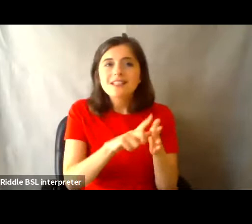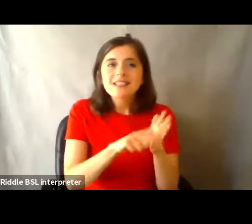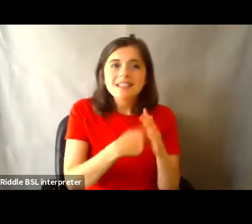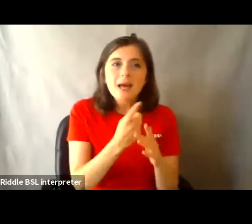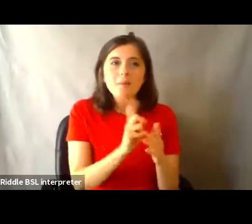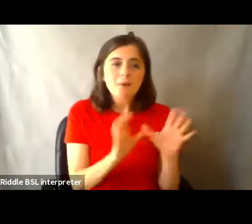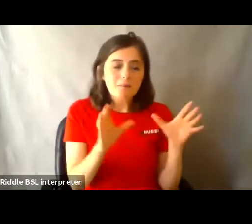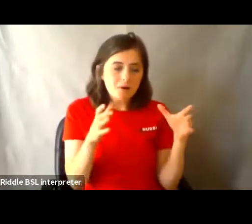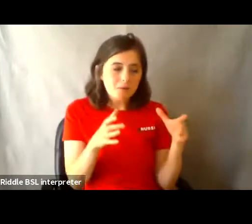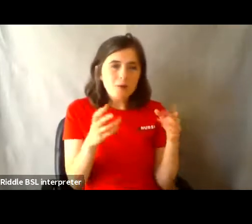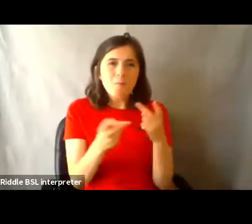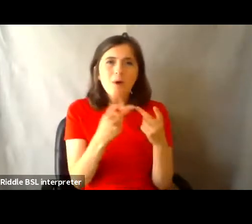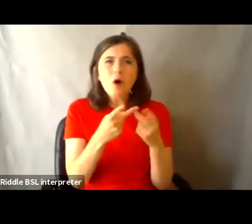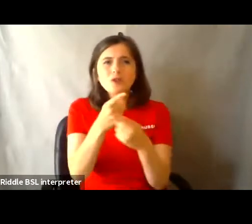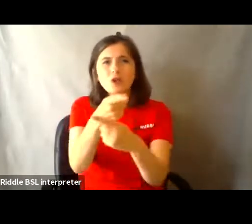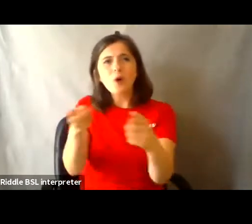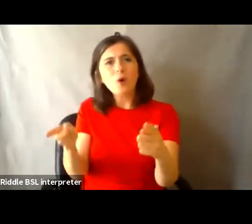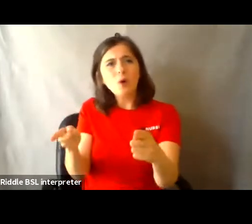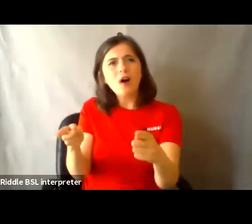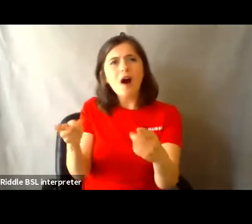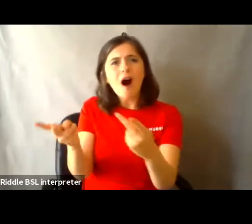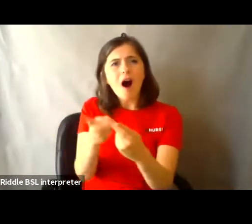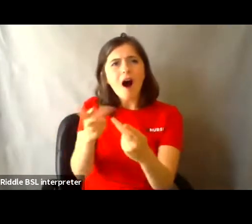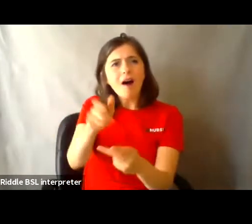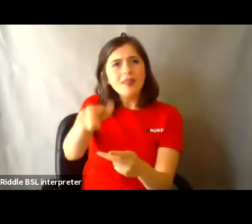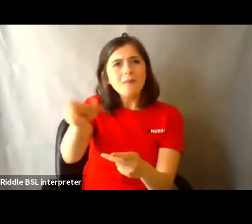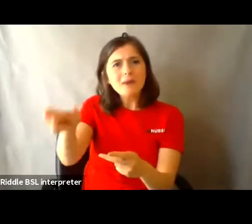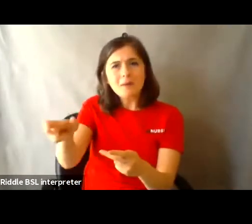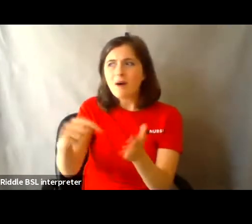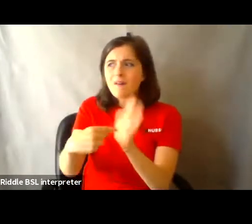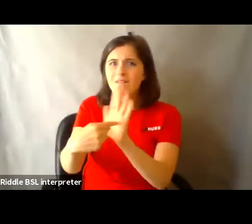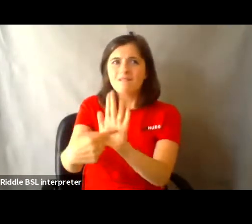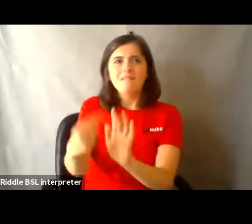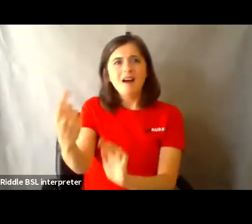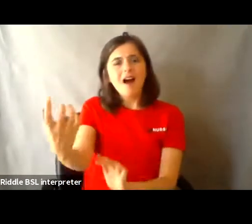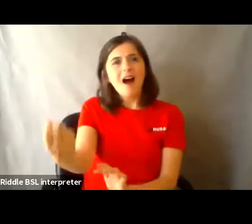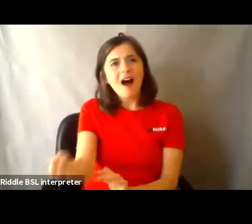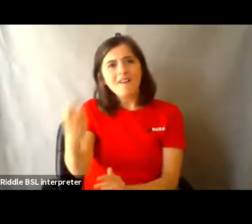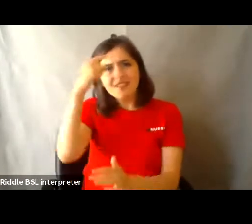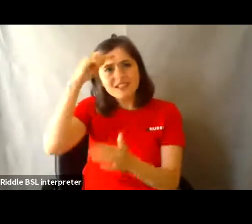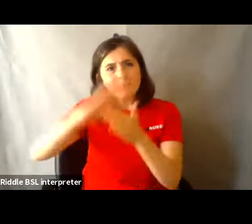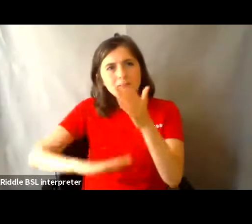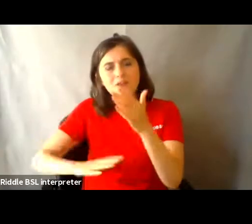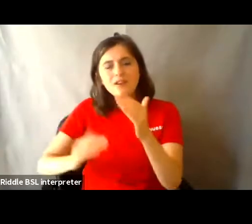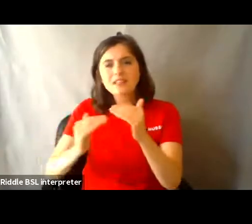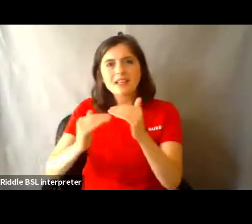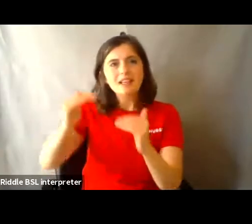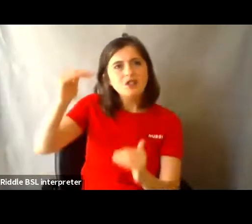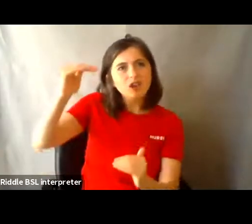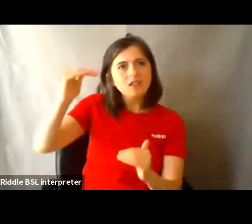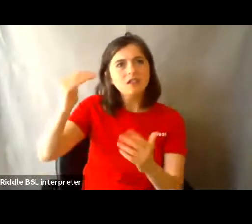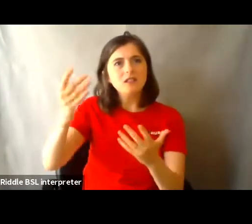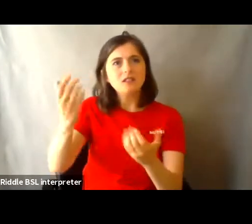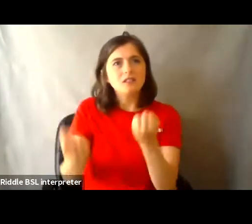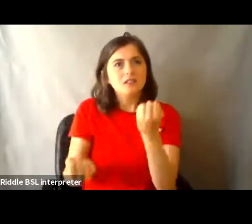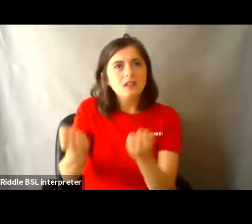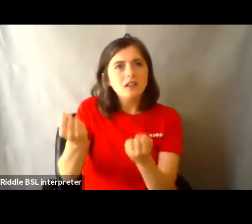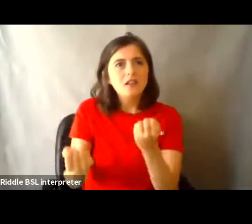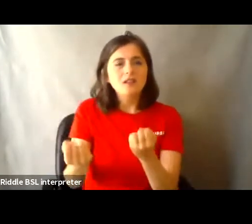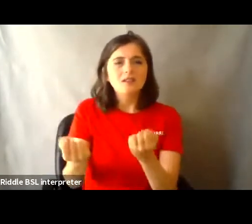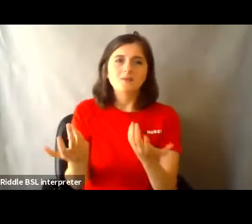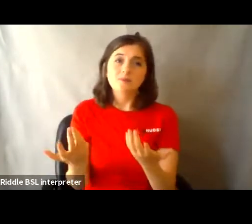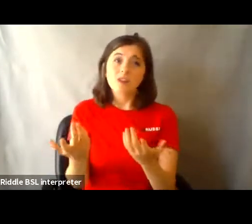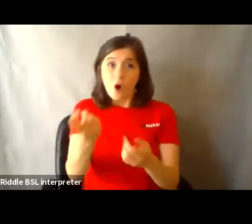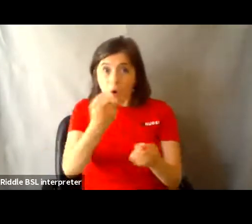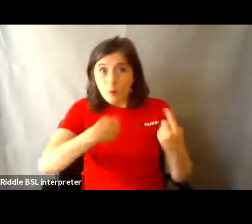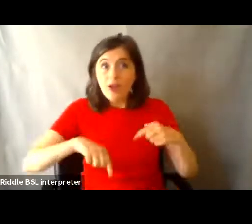are facing major inequality and injustice as well. And at a time when we're all facing that, when